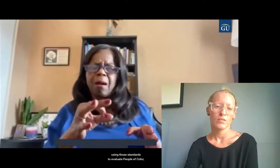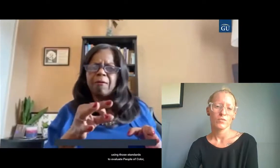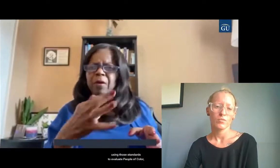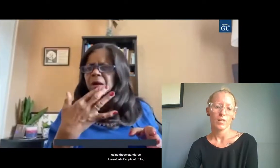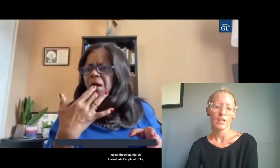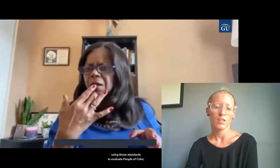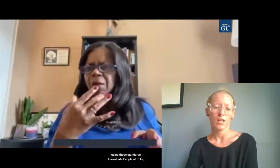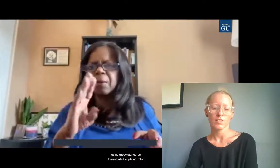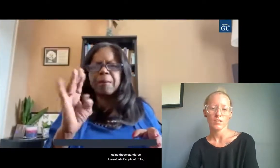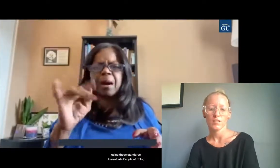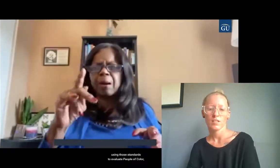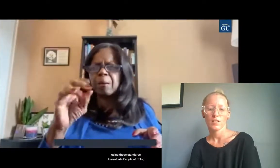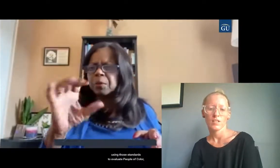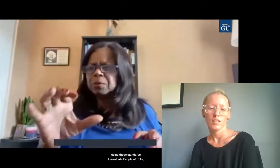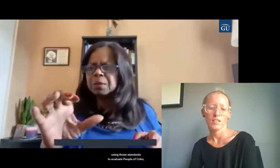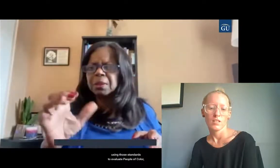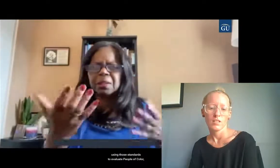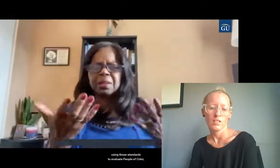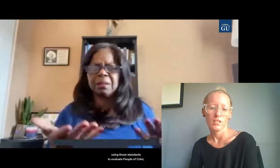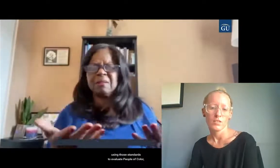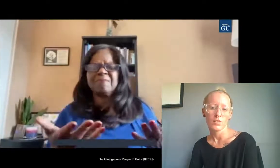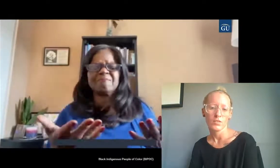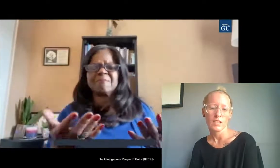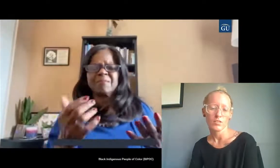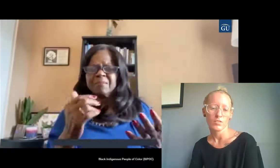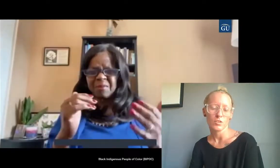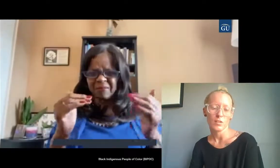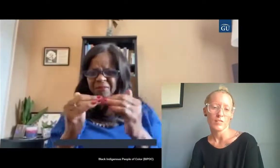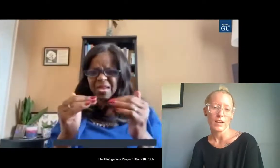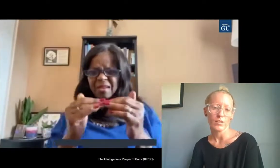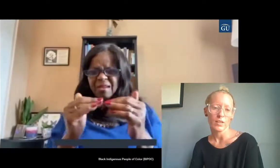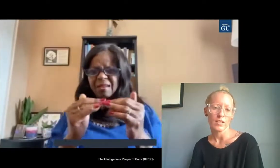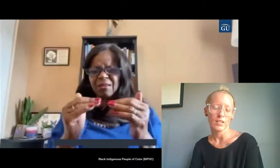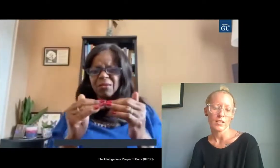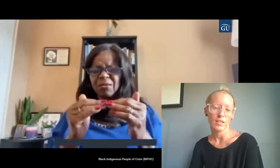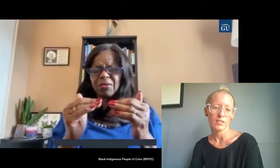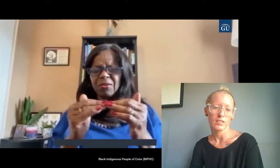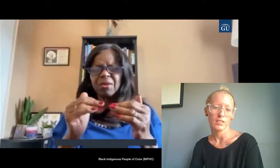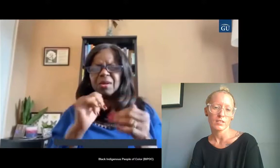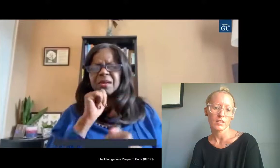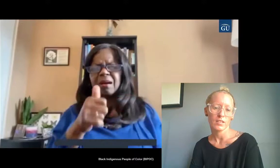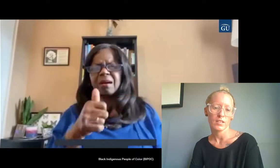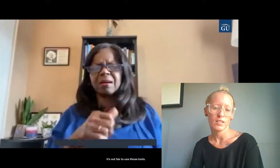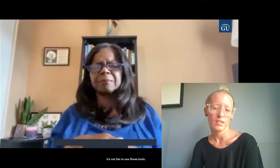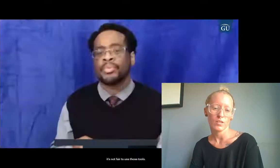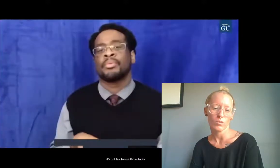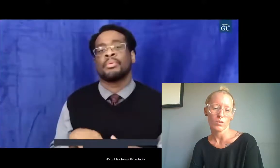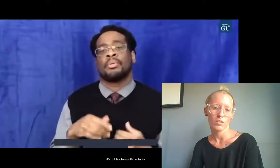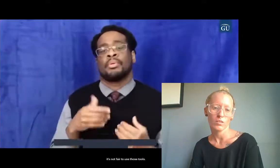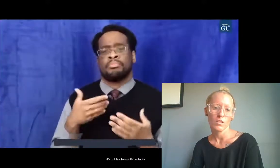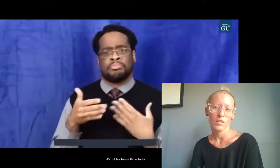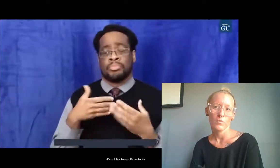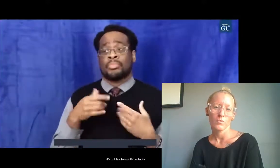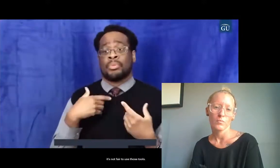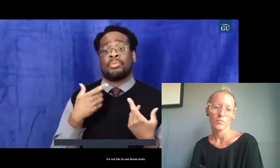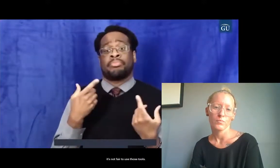And it being too white causes those standards to be evaluated, and it isn't